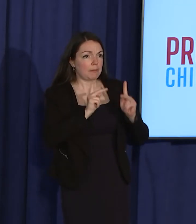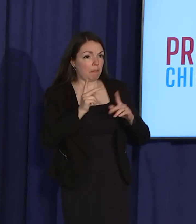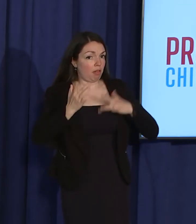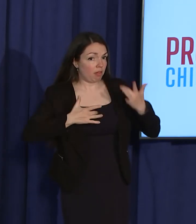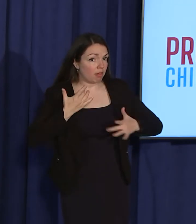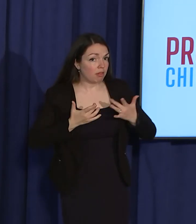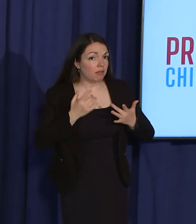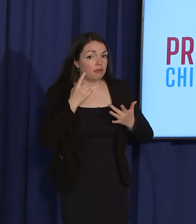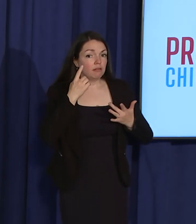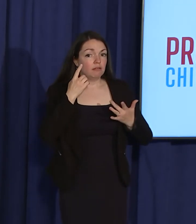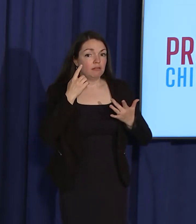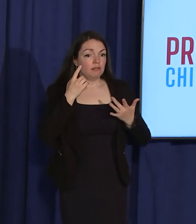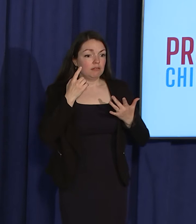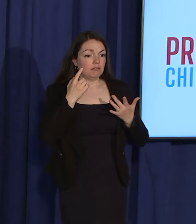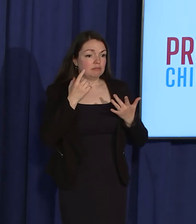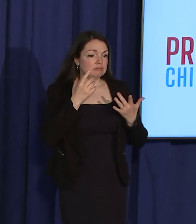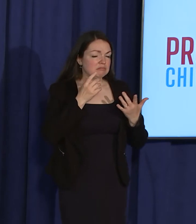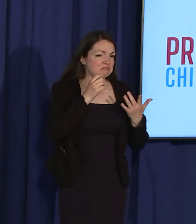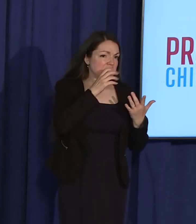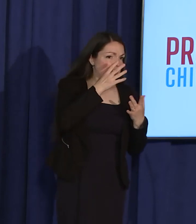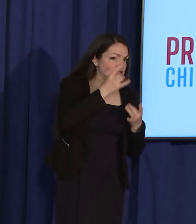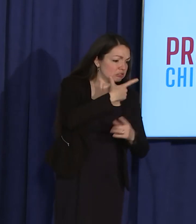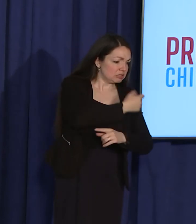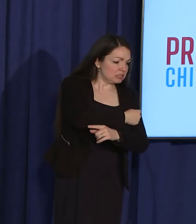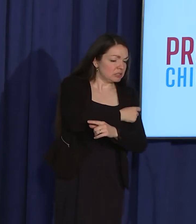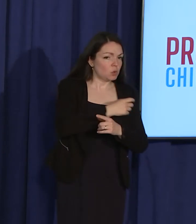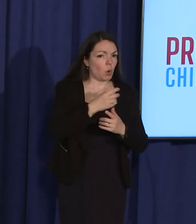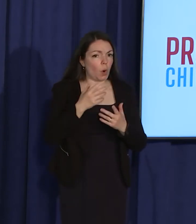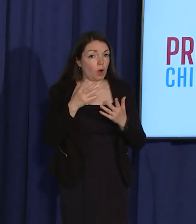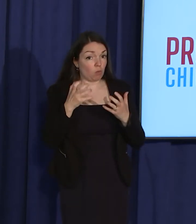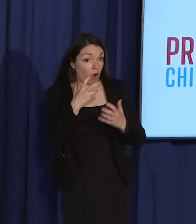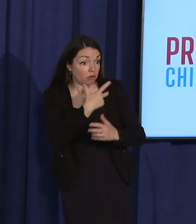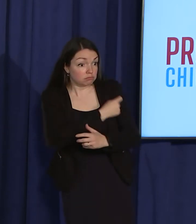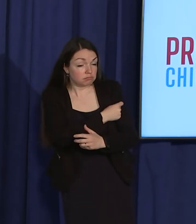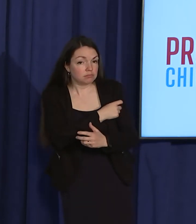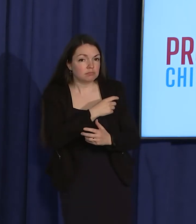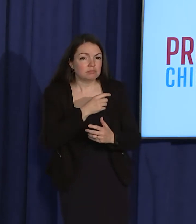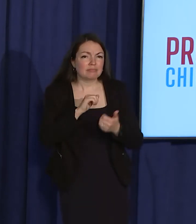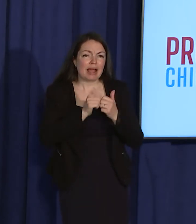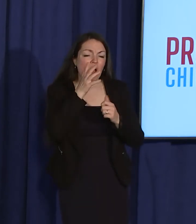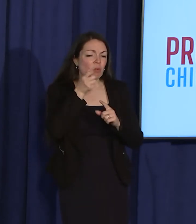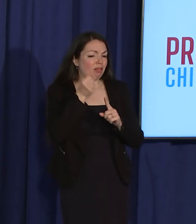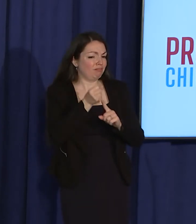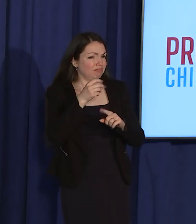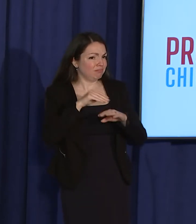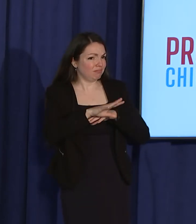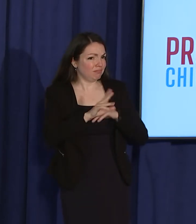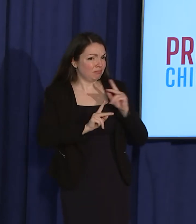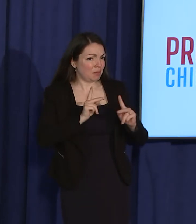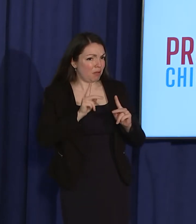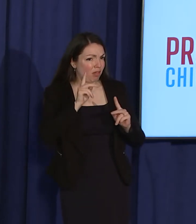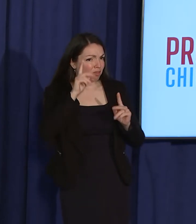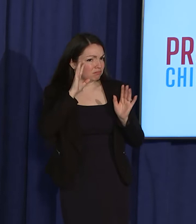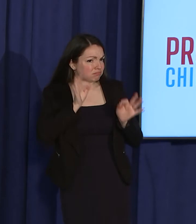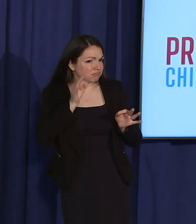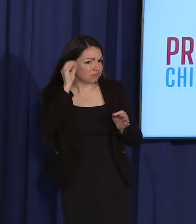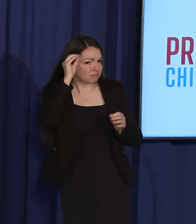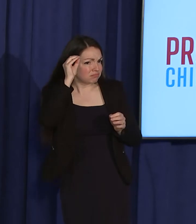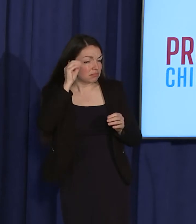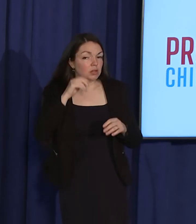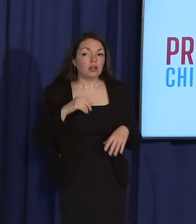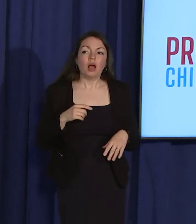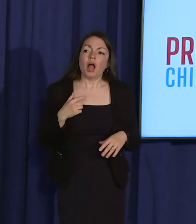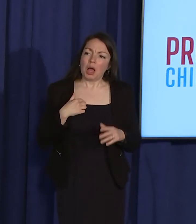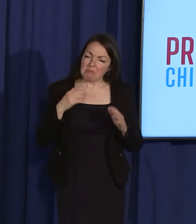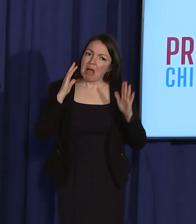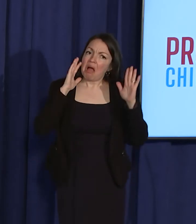when they see, restrictions easing? And how will it impact the vaccinations? Yeah, I hope so. And I hope people